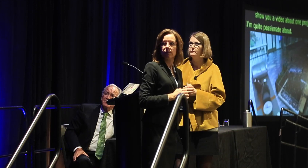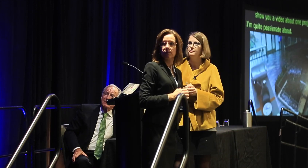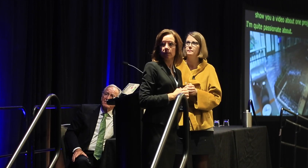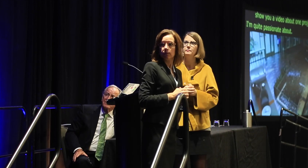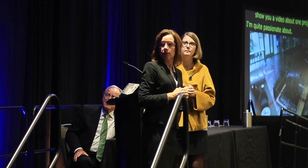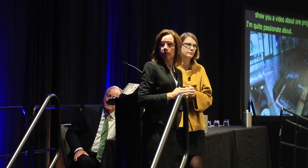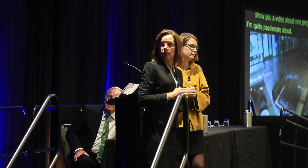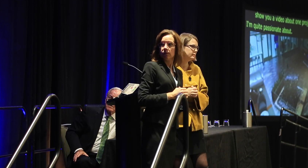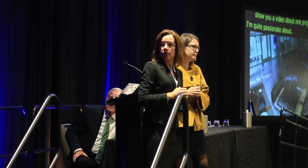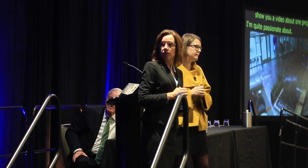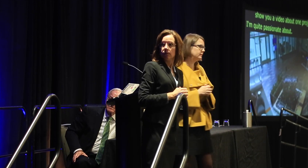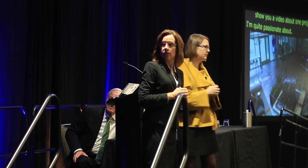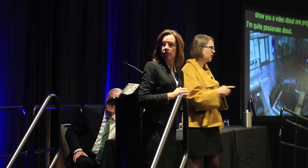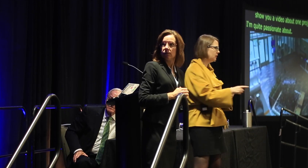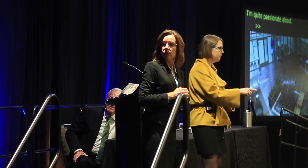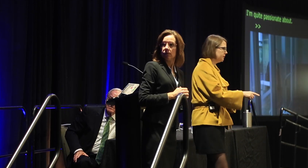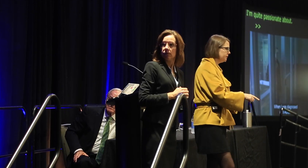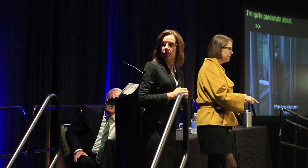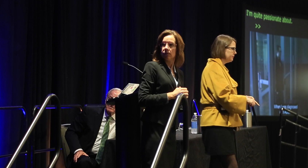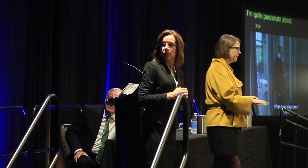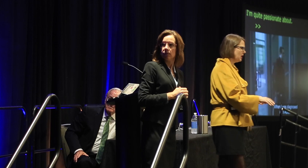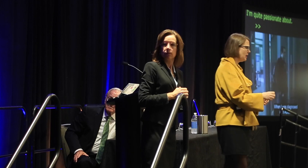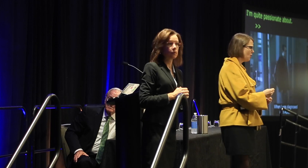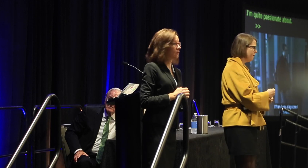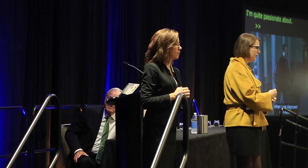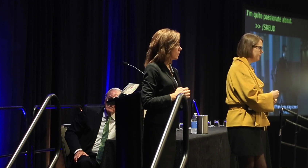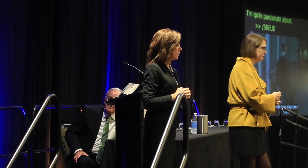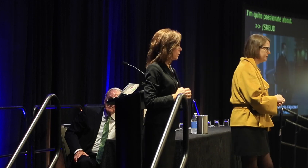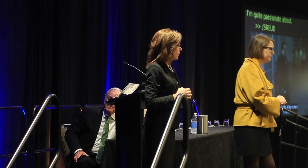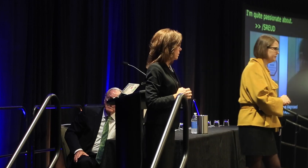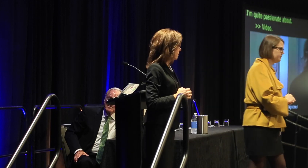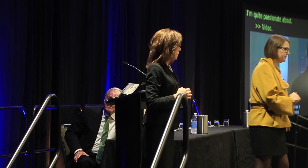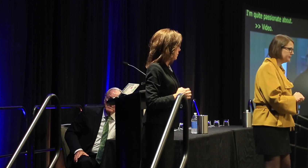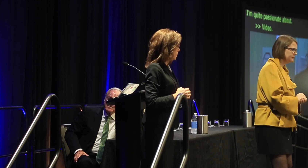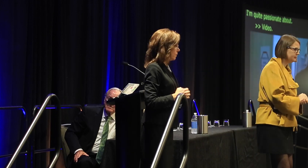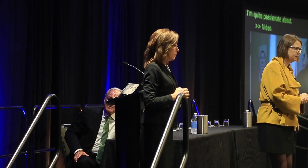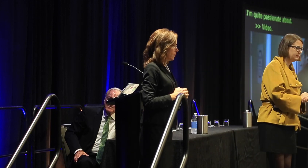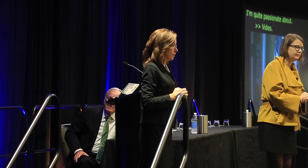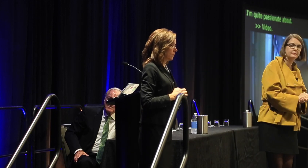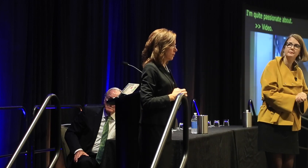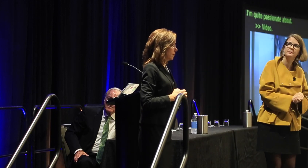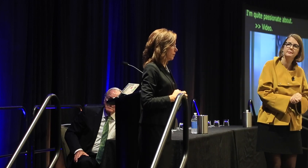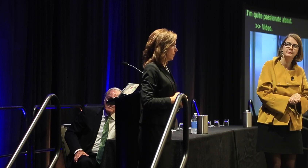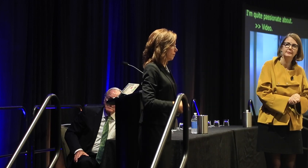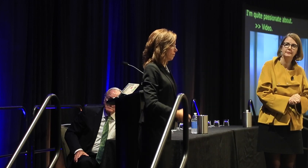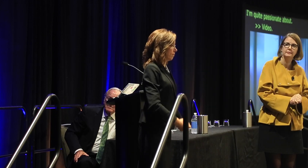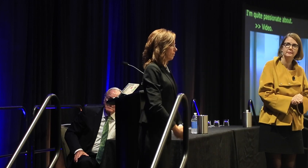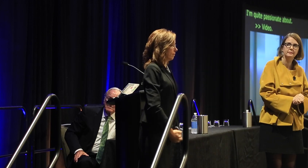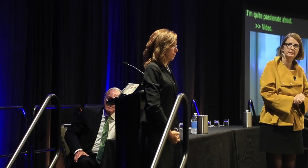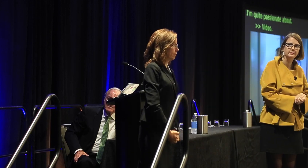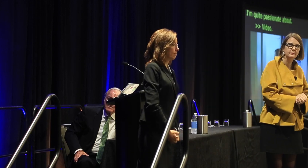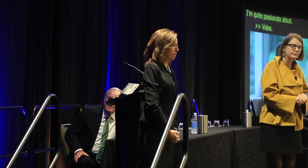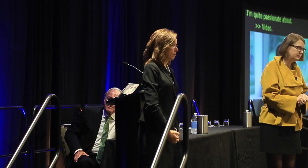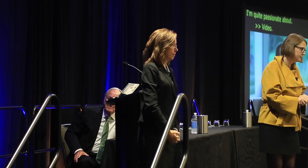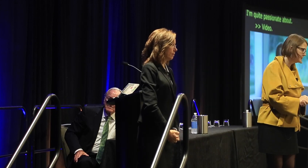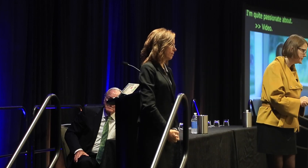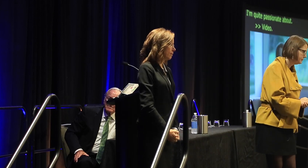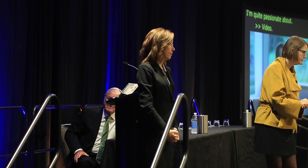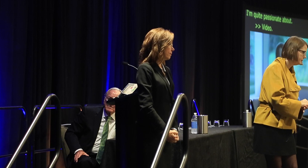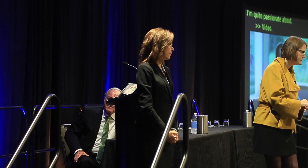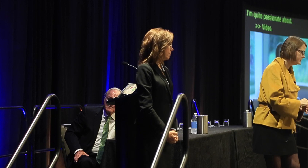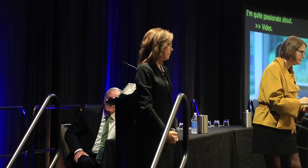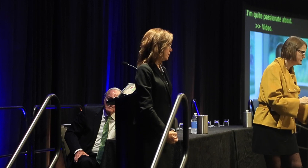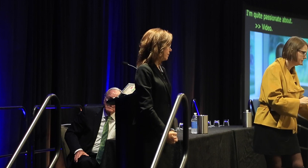A man enters the lobby of an office building. When I was diagnosed with autism, the psychologist explained it like there were very limited